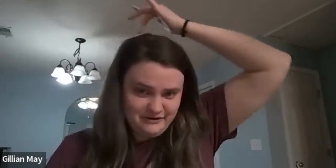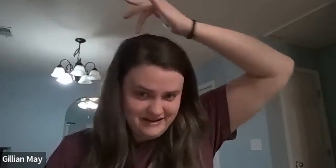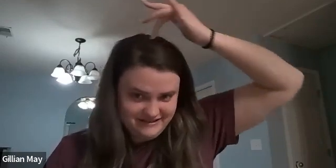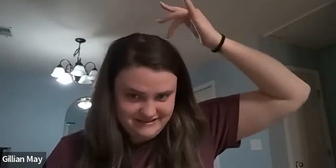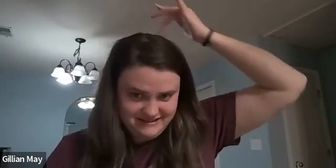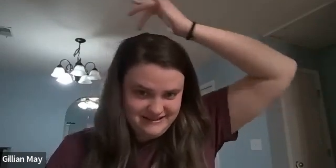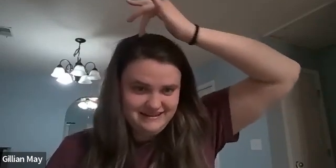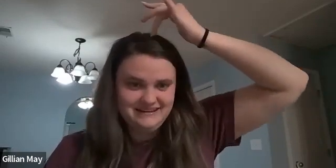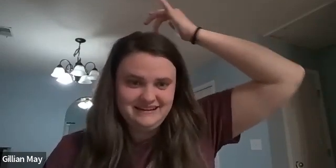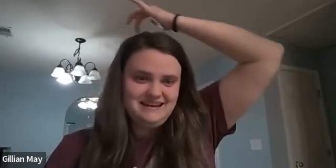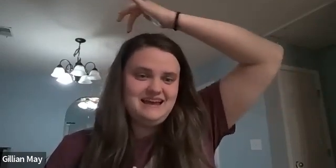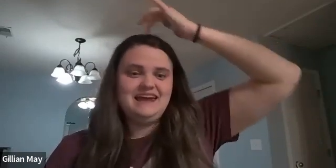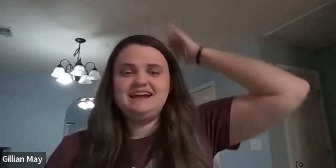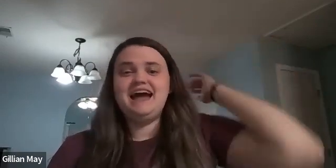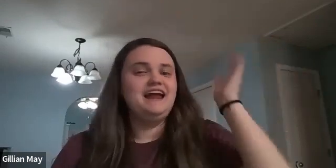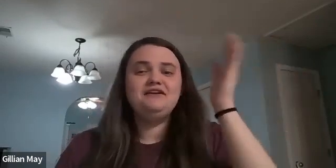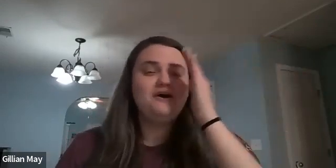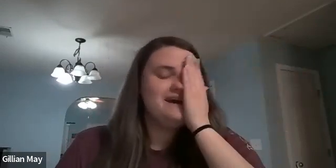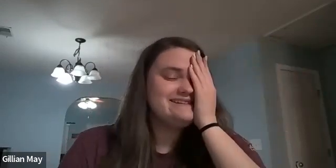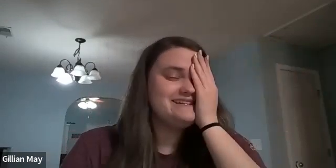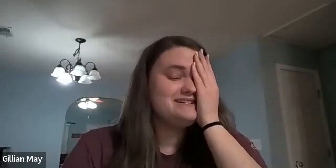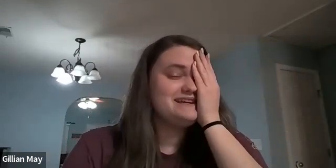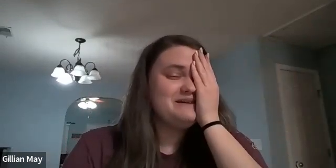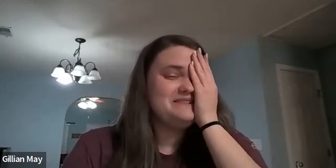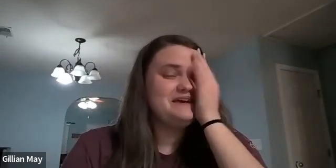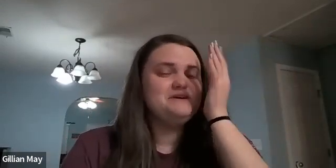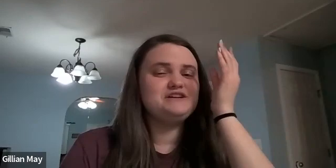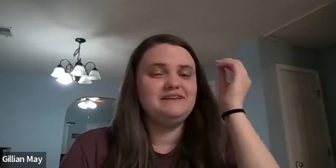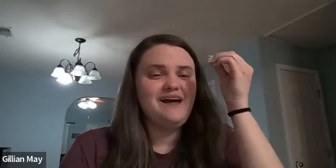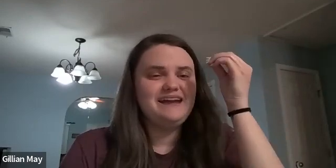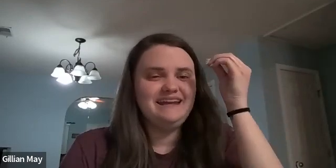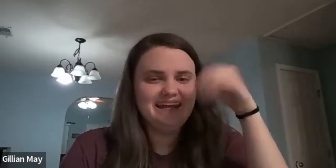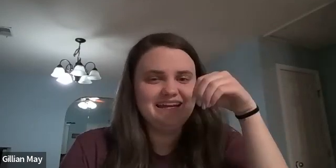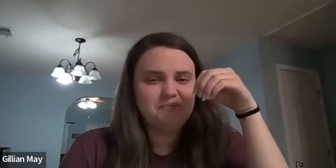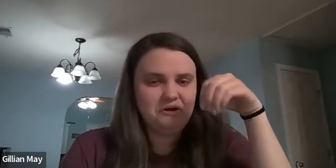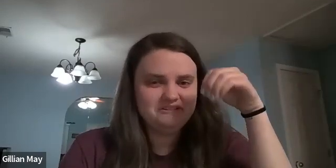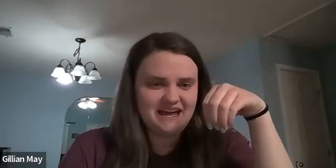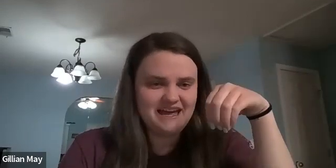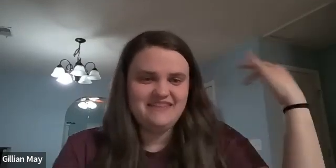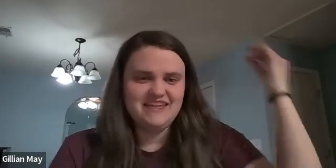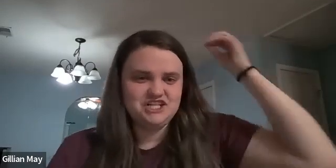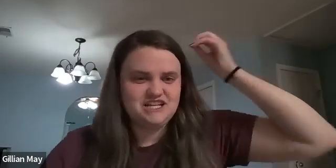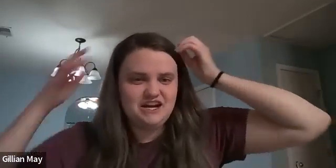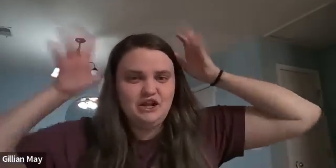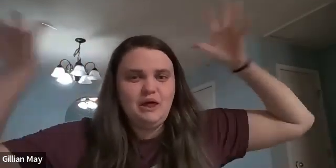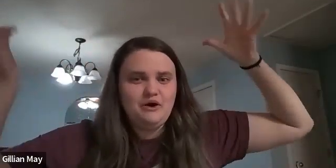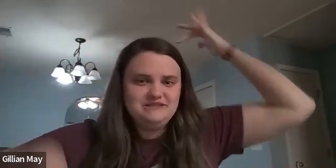forehead. And I don't know. I guess I just think about the image of a light hitting a bald head and then it just kind of glows and